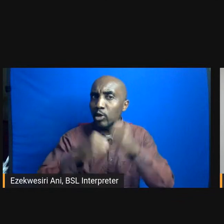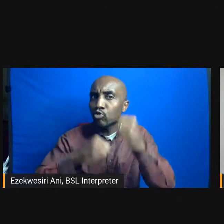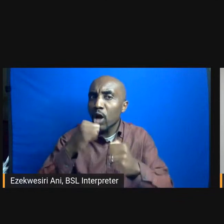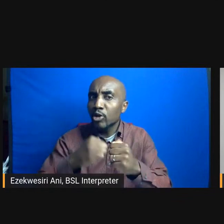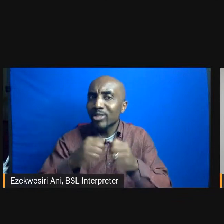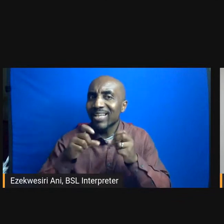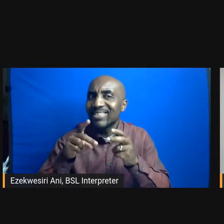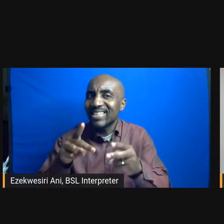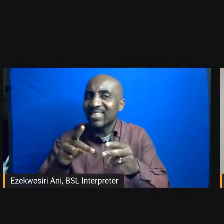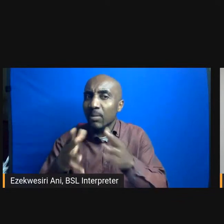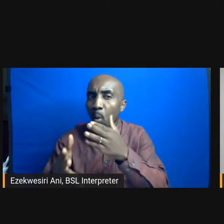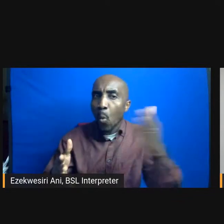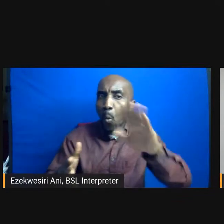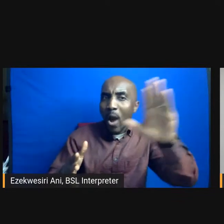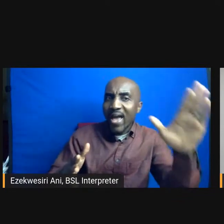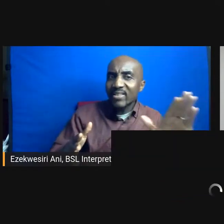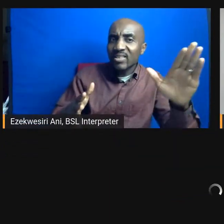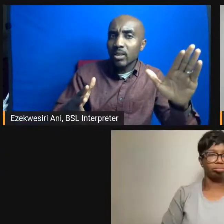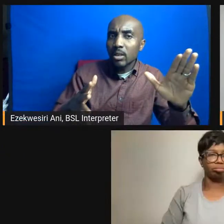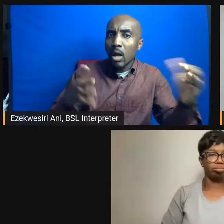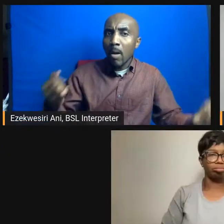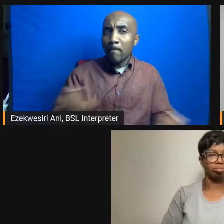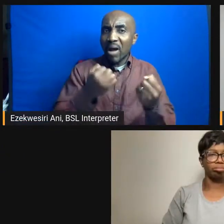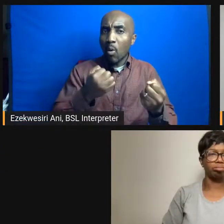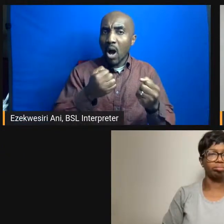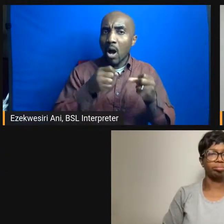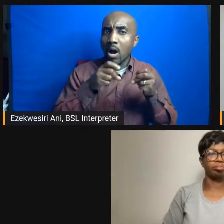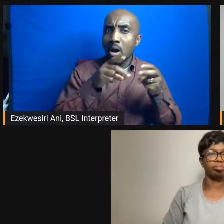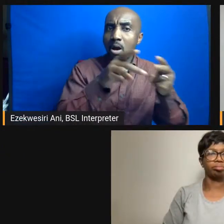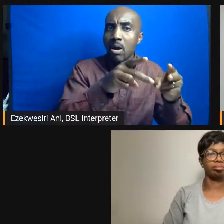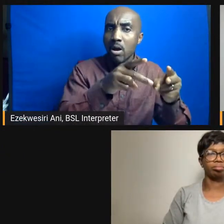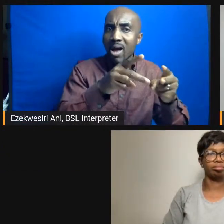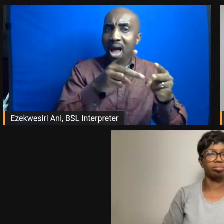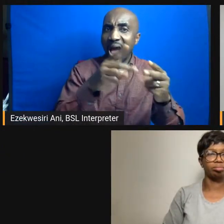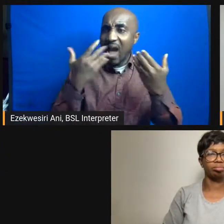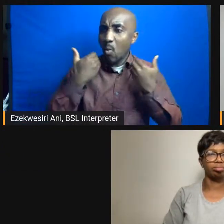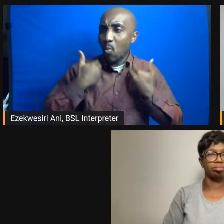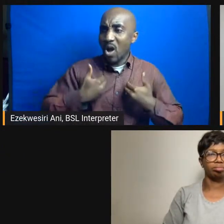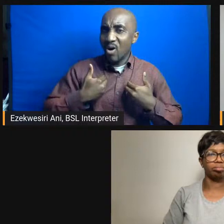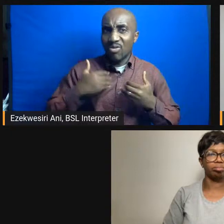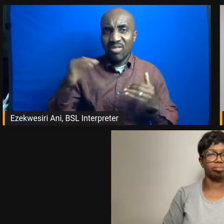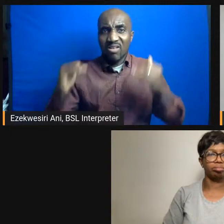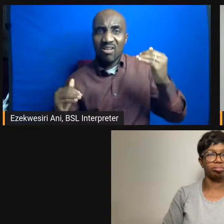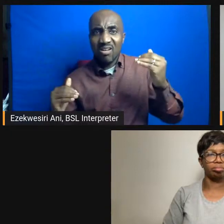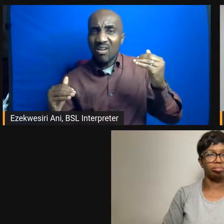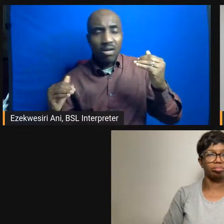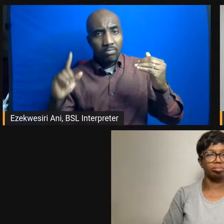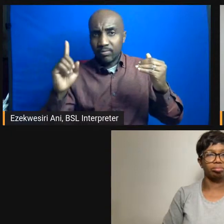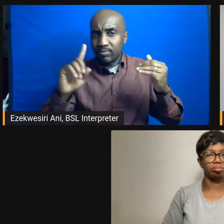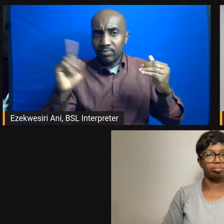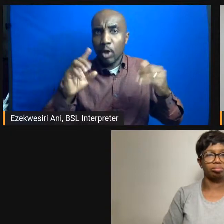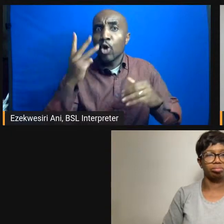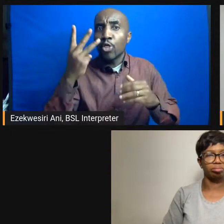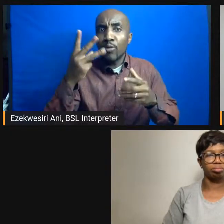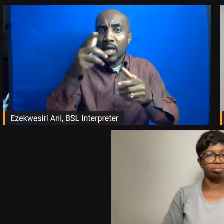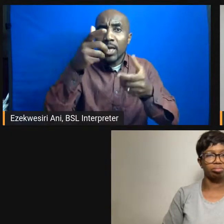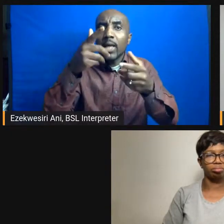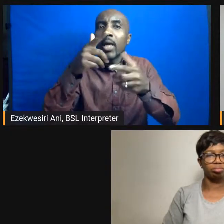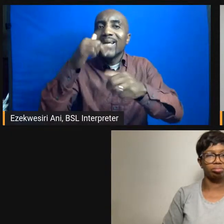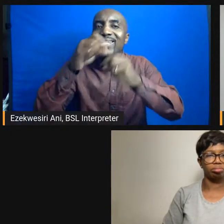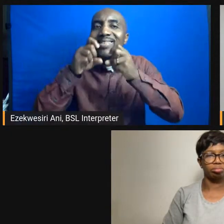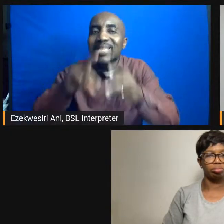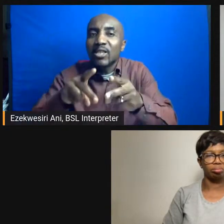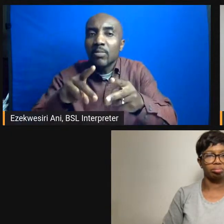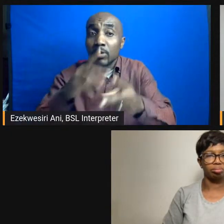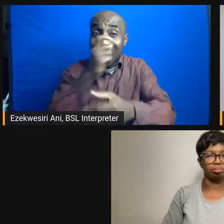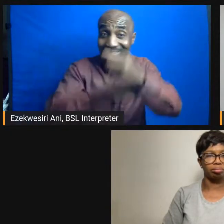relies on to maintain power and wealth are supported by the proceeds of the three pillars of